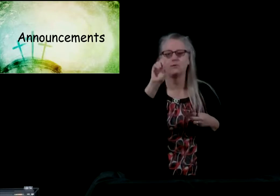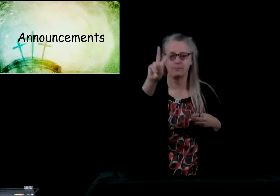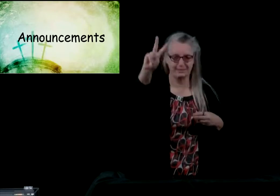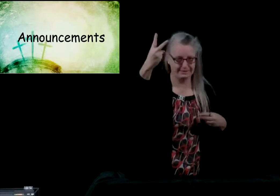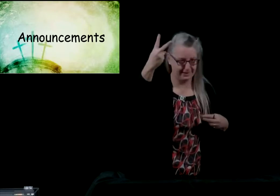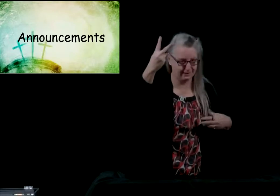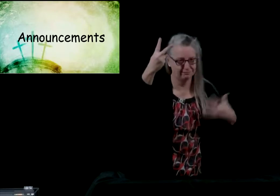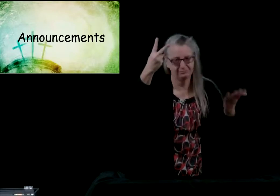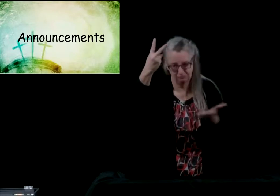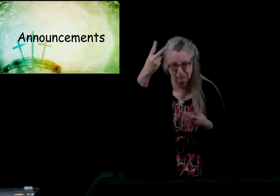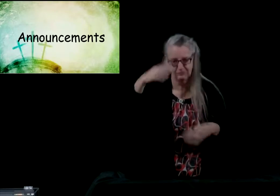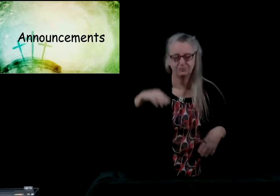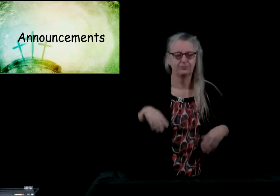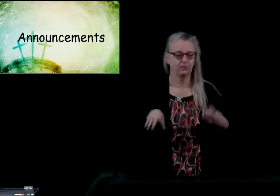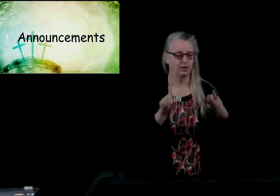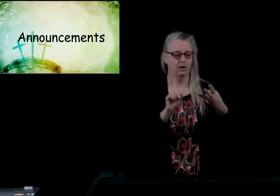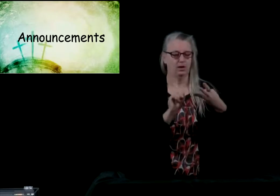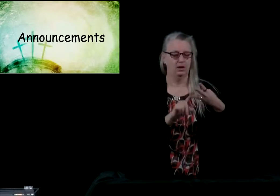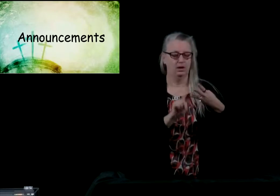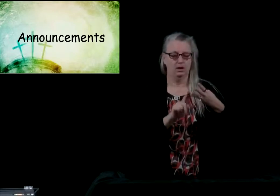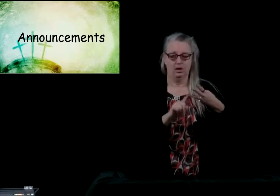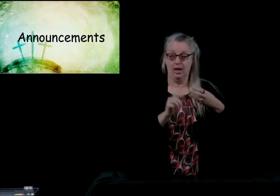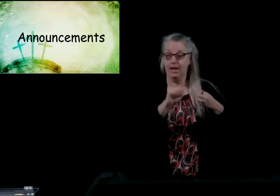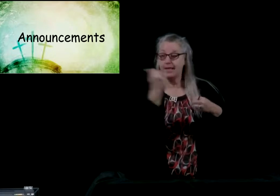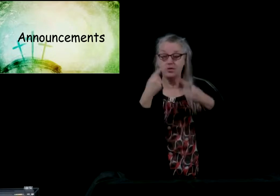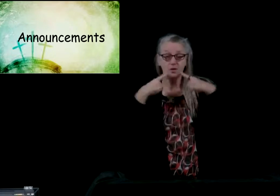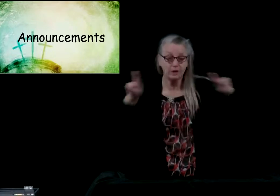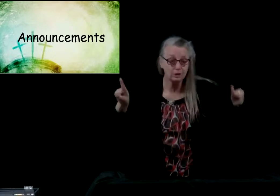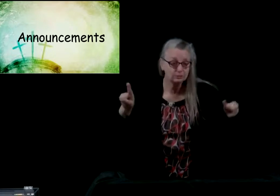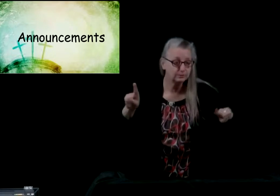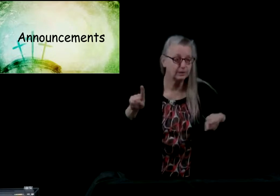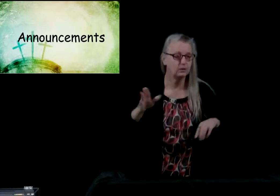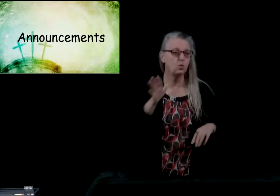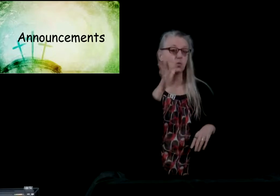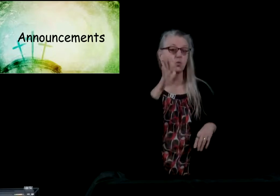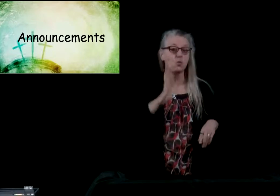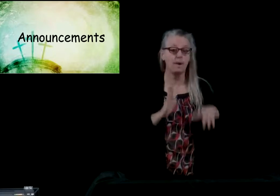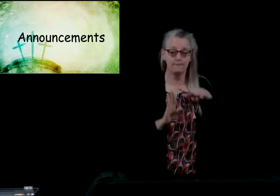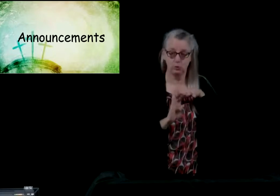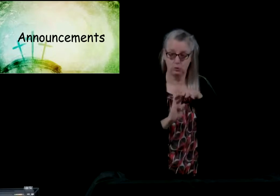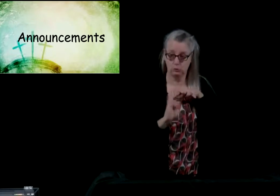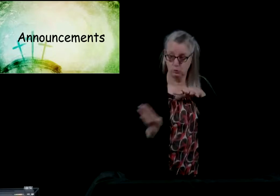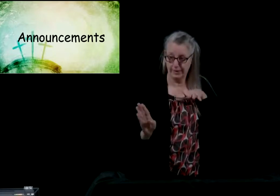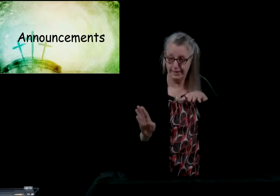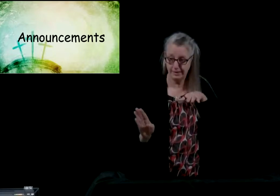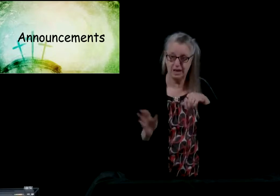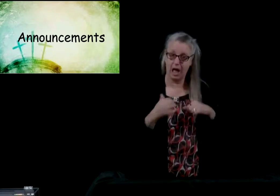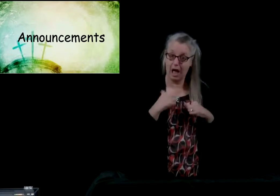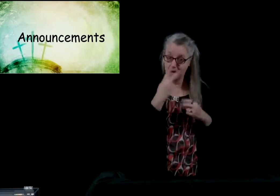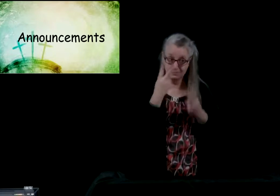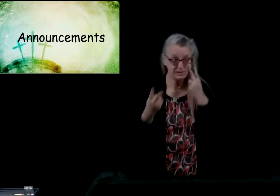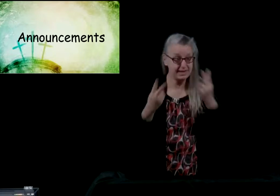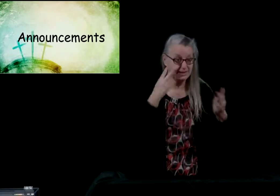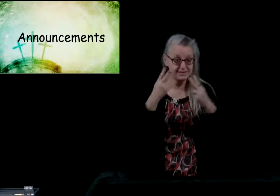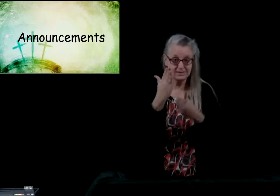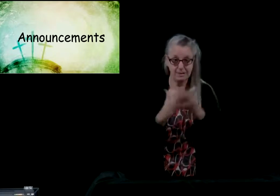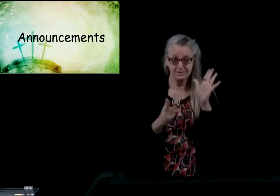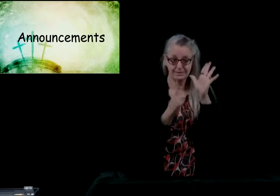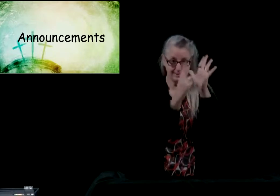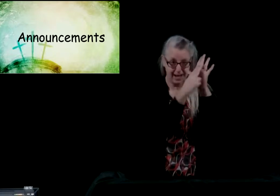Oh, Lynn says November 2nd. Okay, November 2nd. Let me know if you want to help with that. Another announcement, the women's retreat. I've